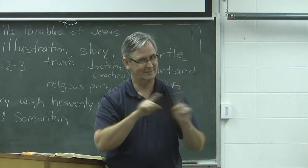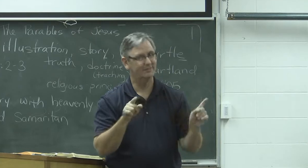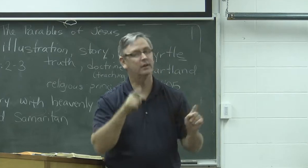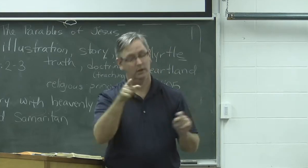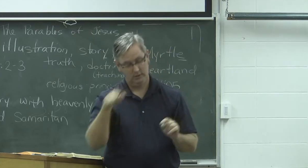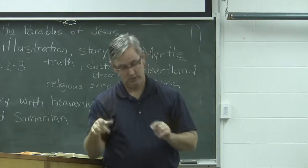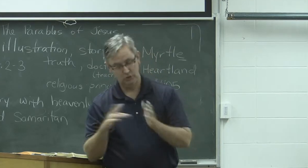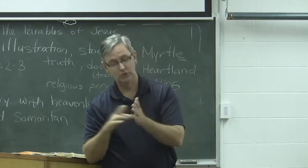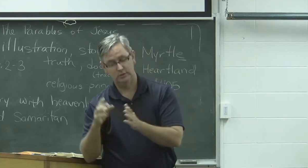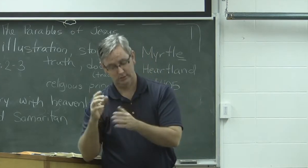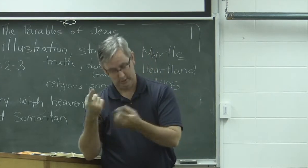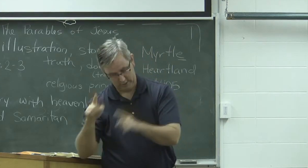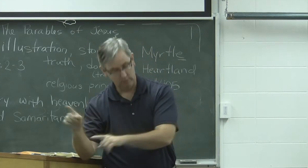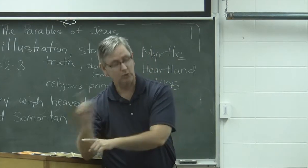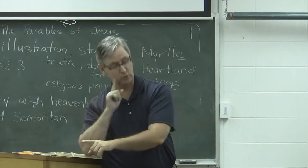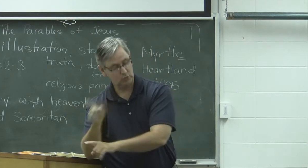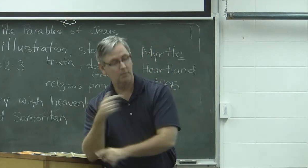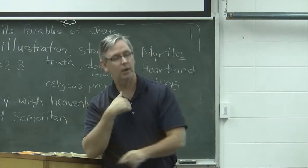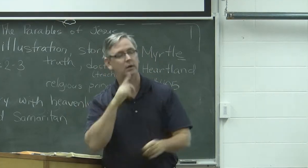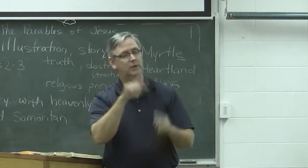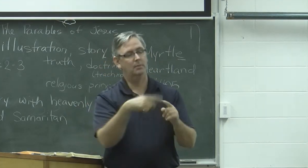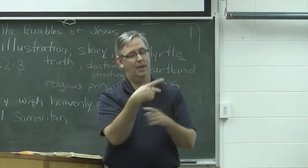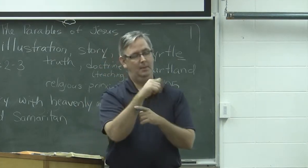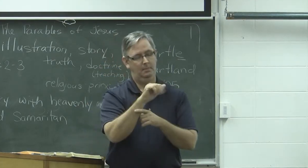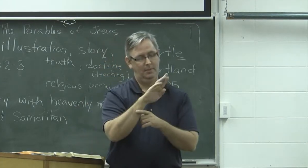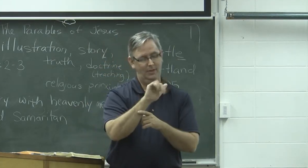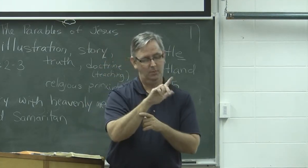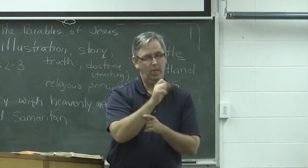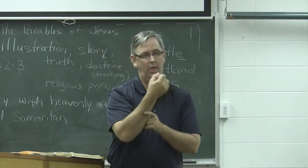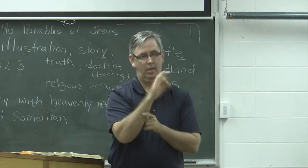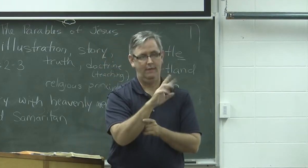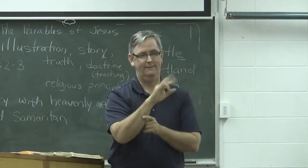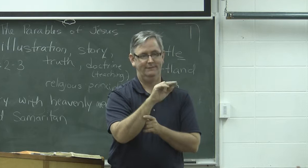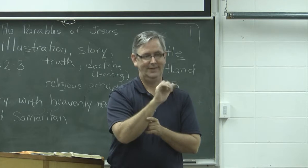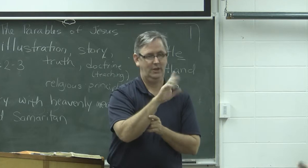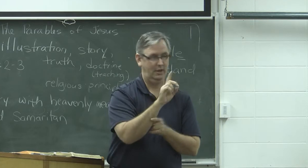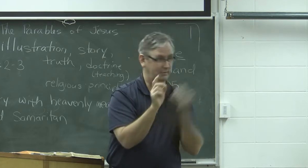That's a different story. Jesus did talk about that. The parable of the vineyard.